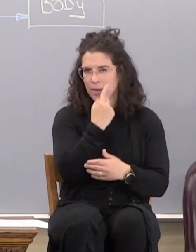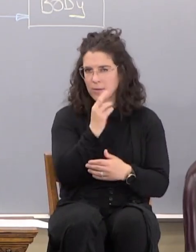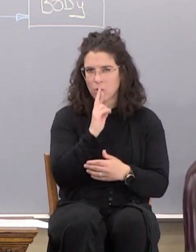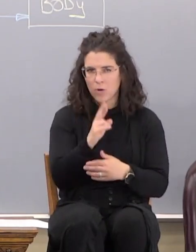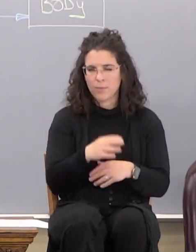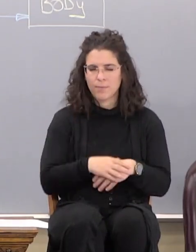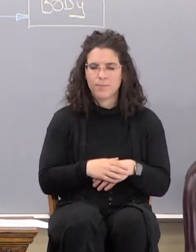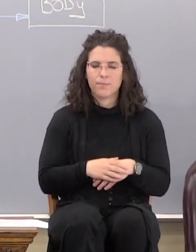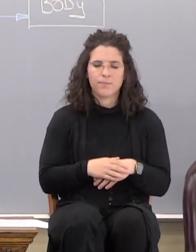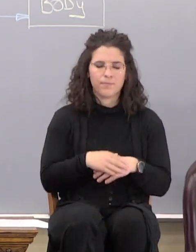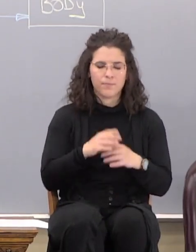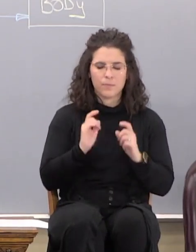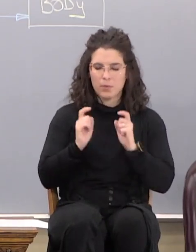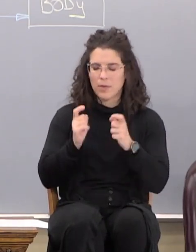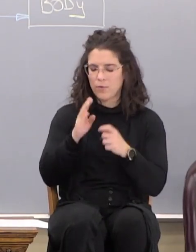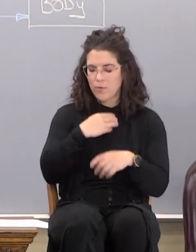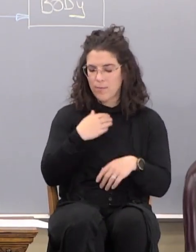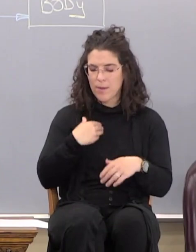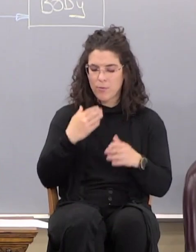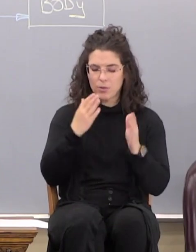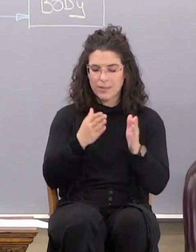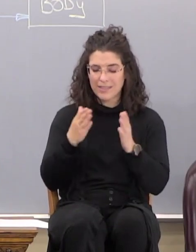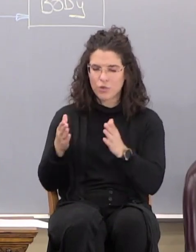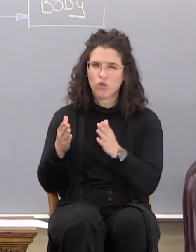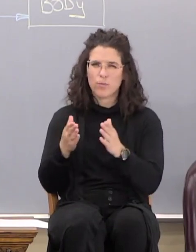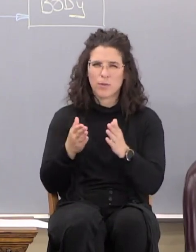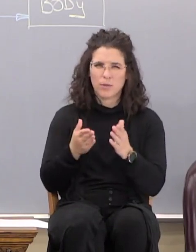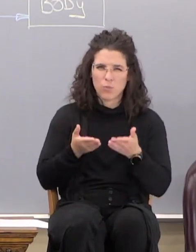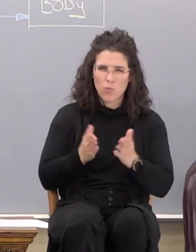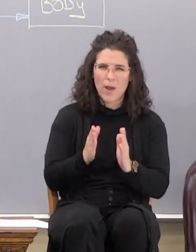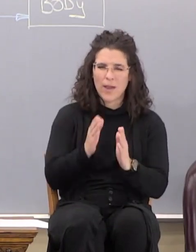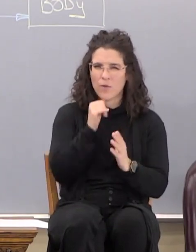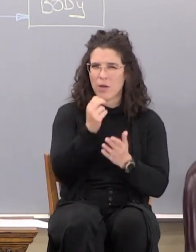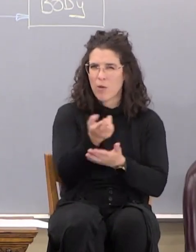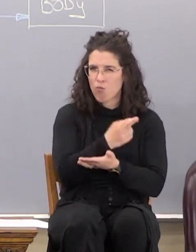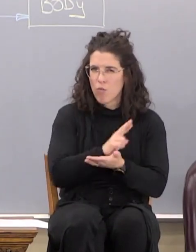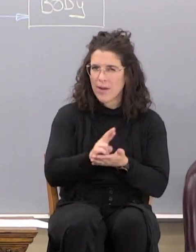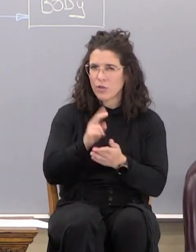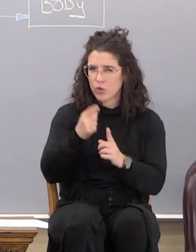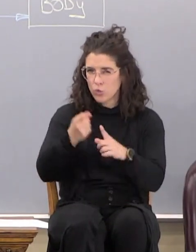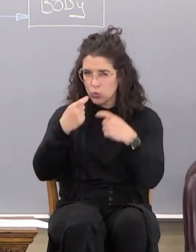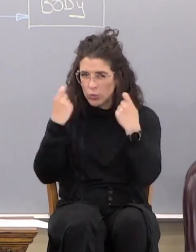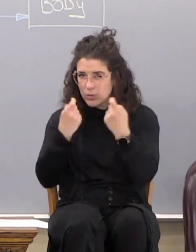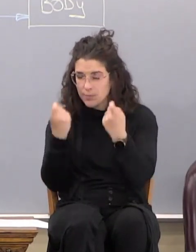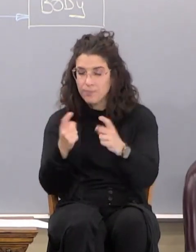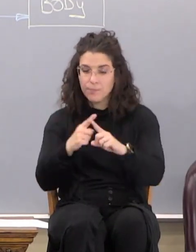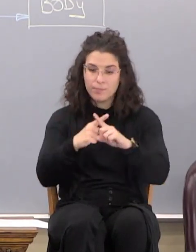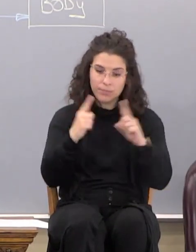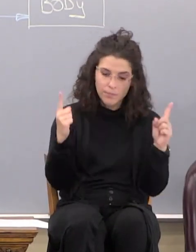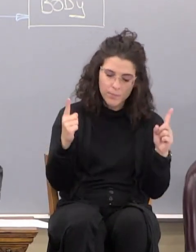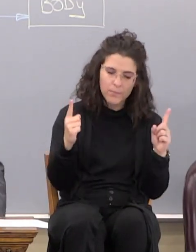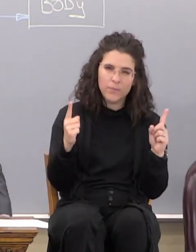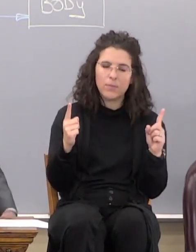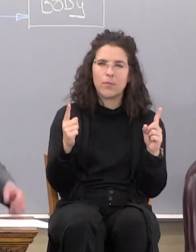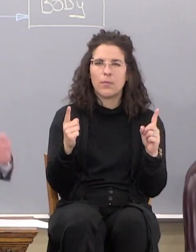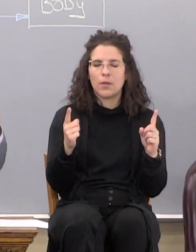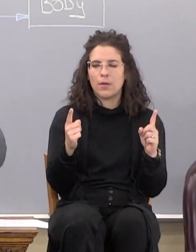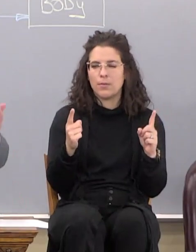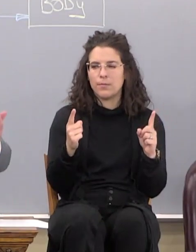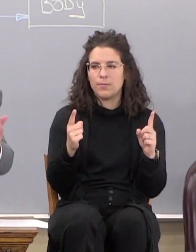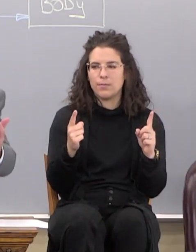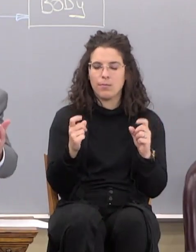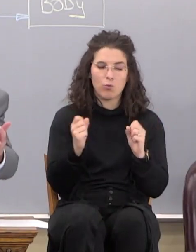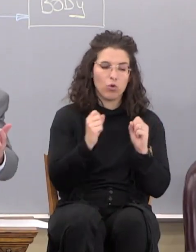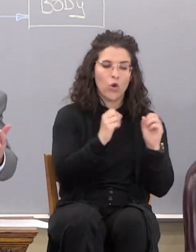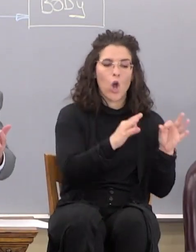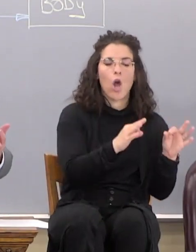Neither yield you your members as instruments, tools of unrighteousness unto sin. But here's the way you don't do it. Put